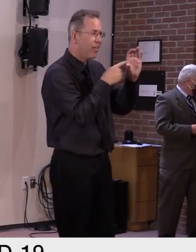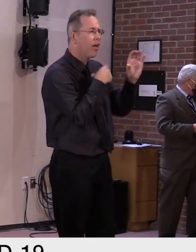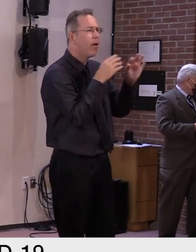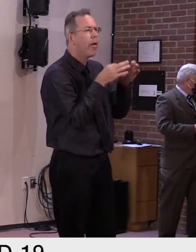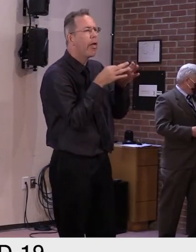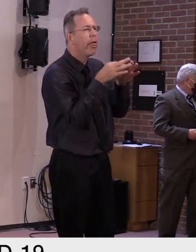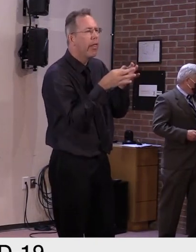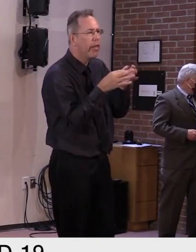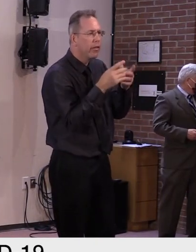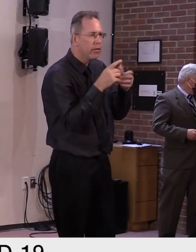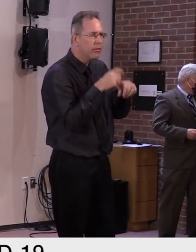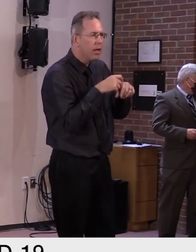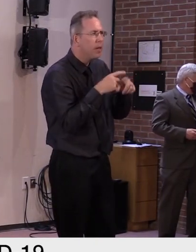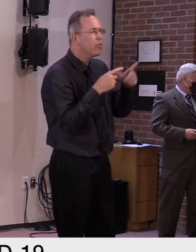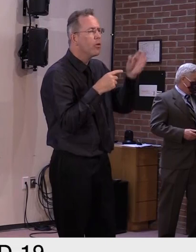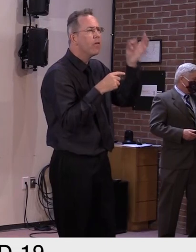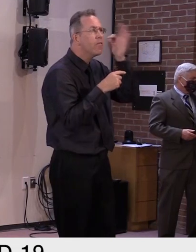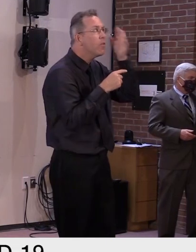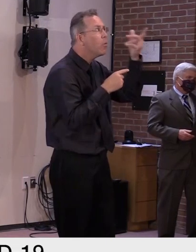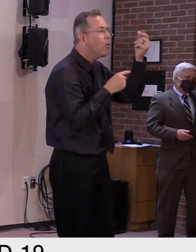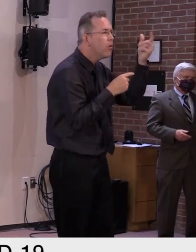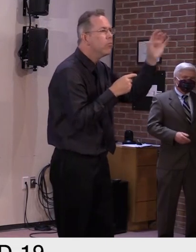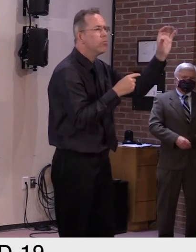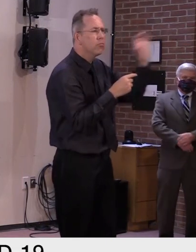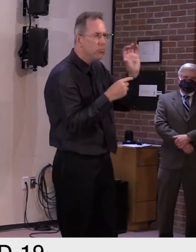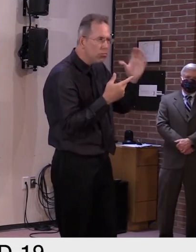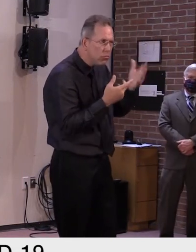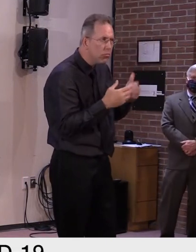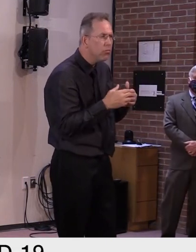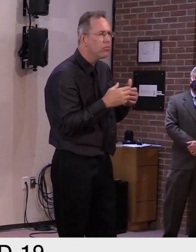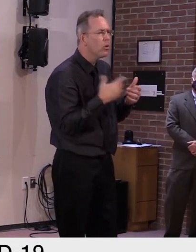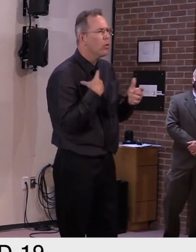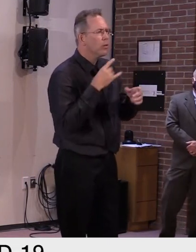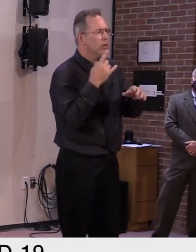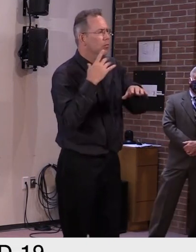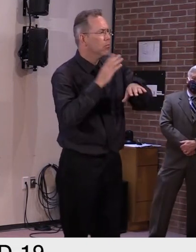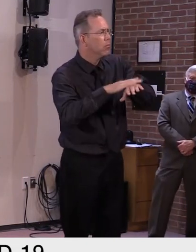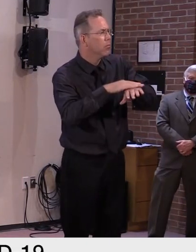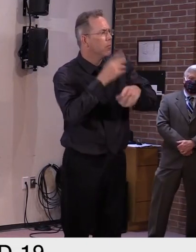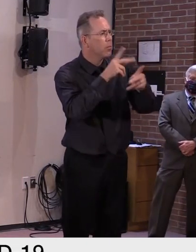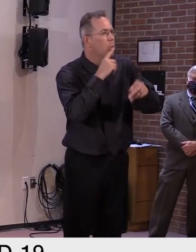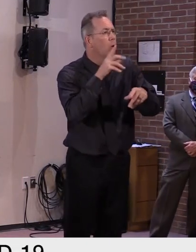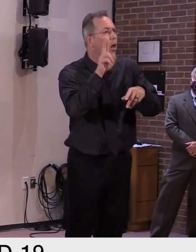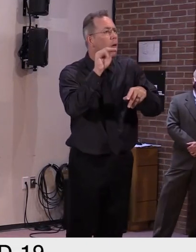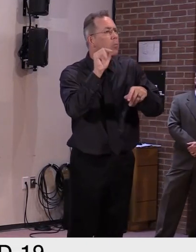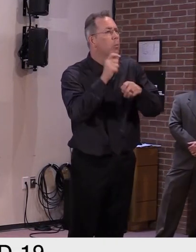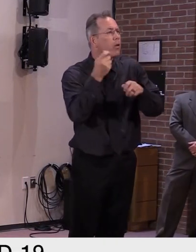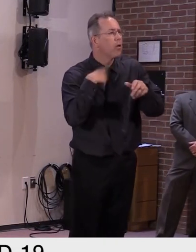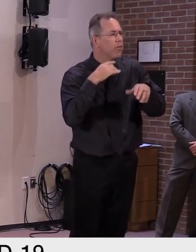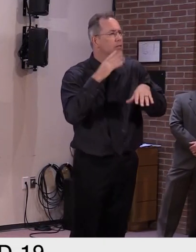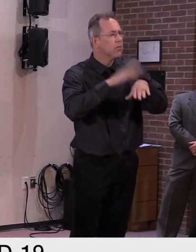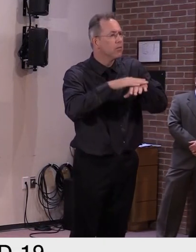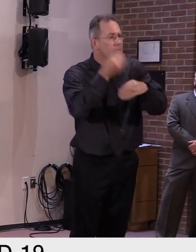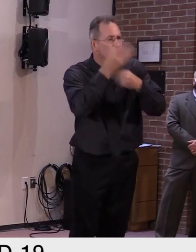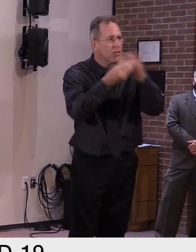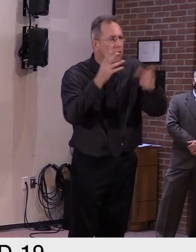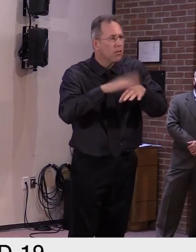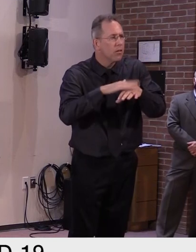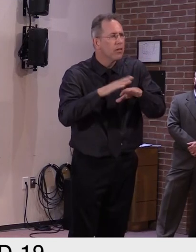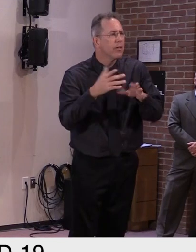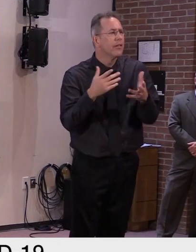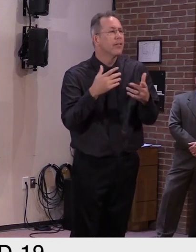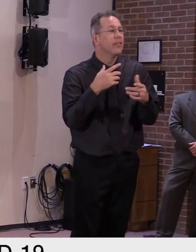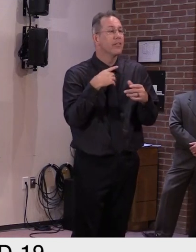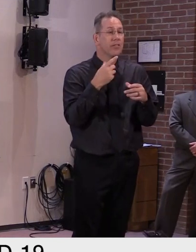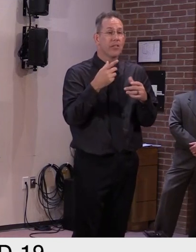that and get back to you. But we are letting folks know, and, you know, as they near the end of extended benefits, and if that